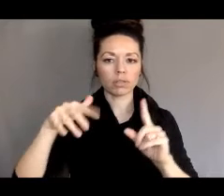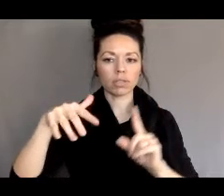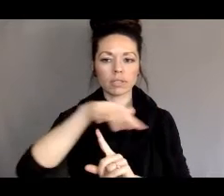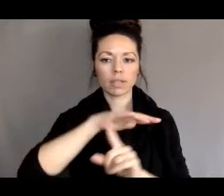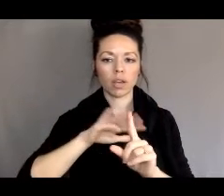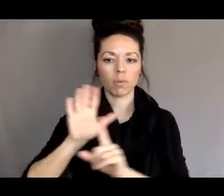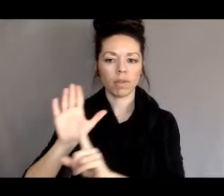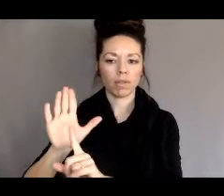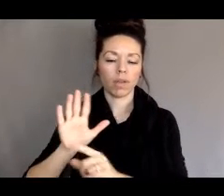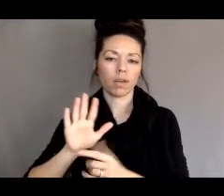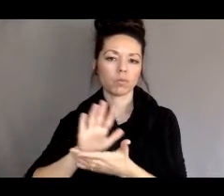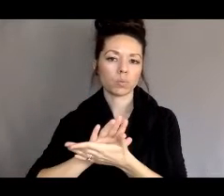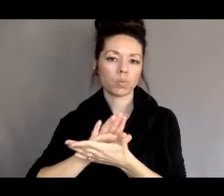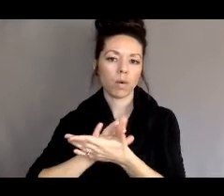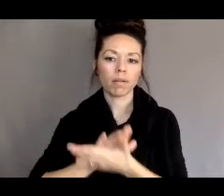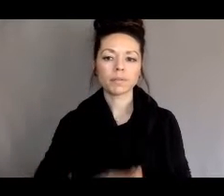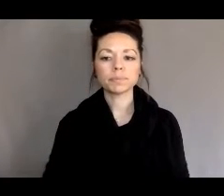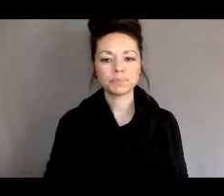school.